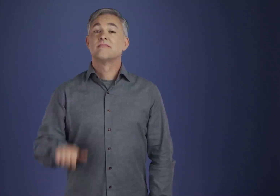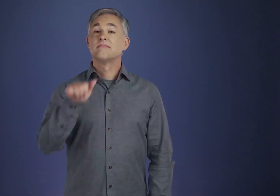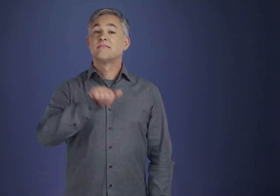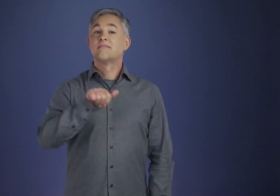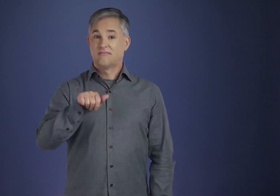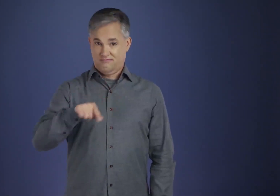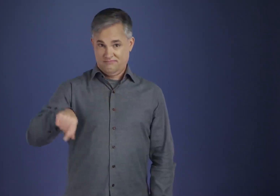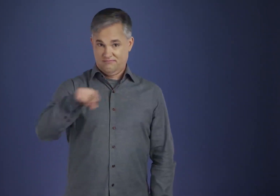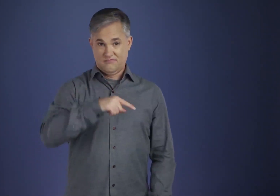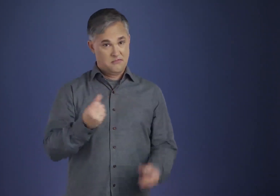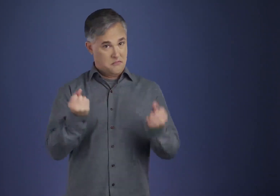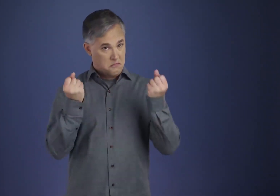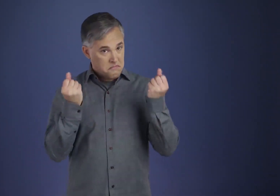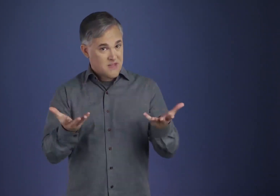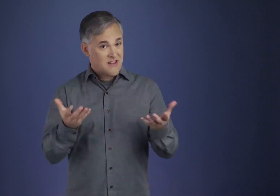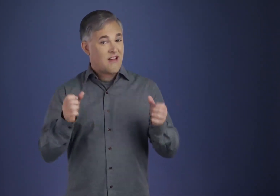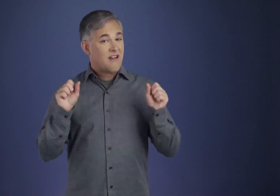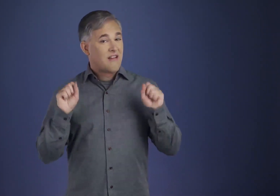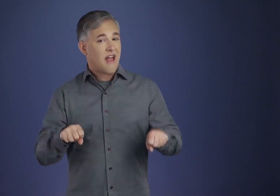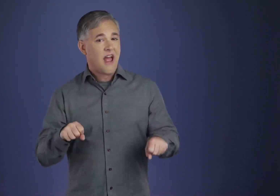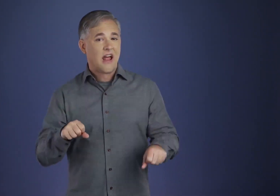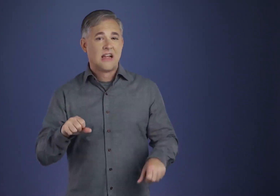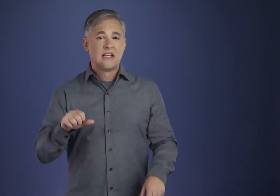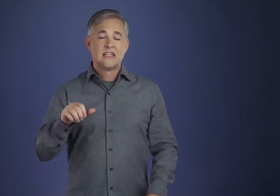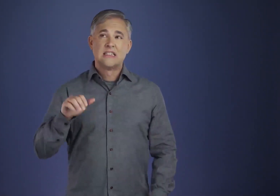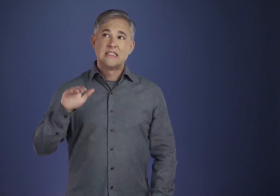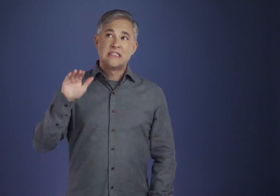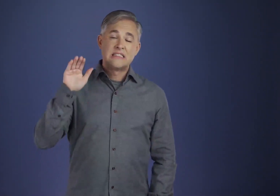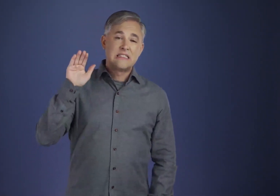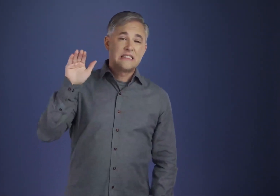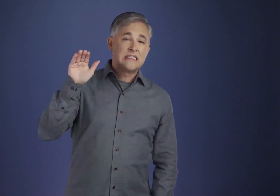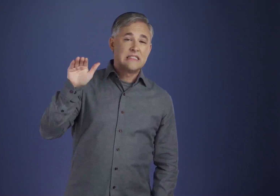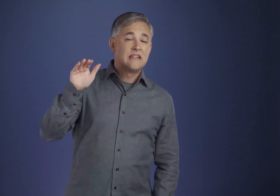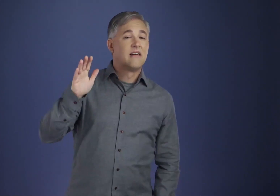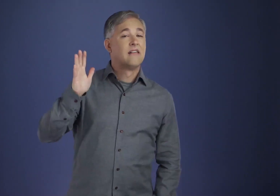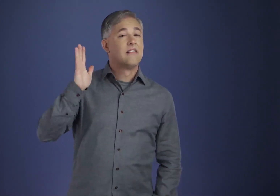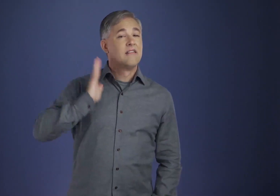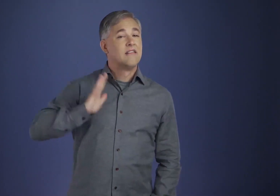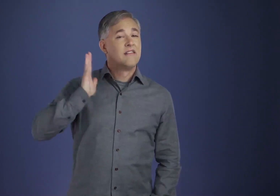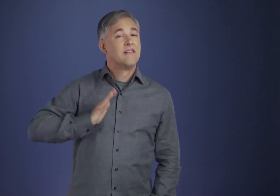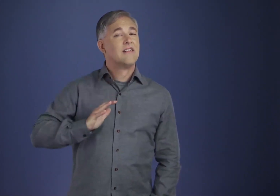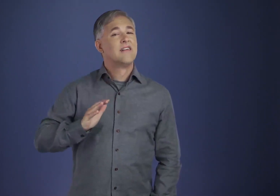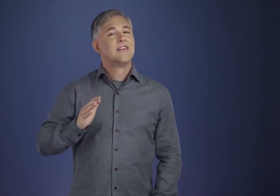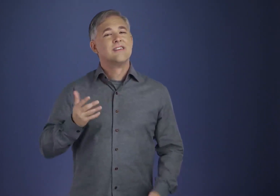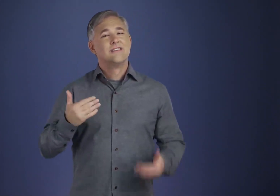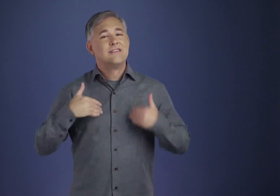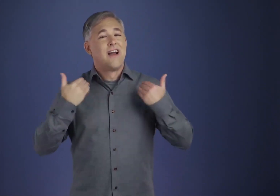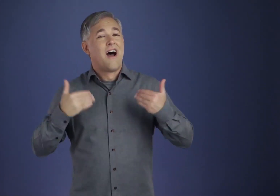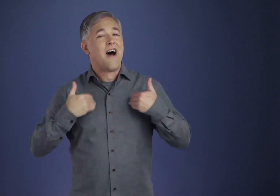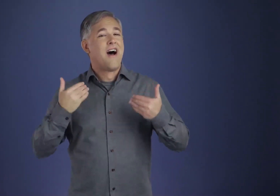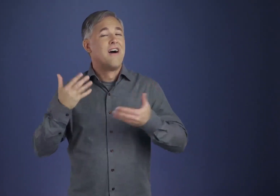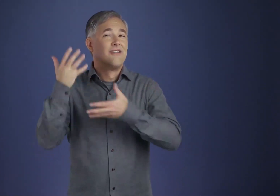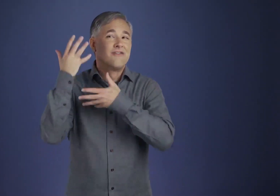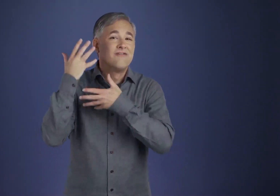Any number of AAs can say to the drifter, "Yes, we were diverted from our childhood faith